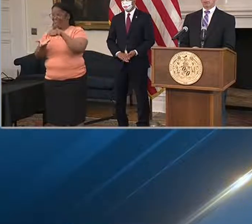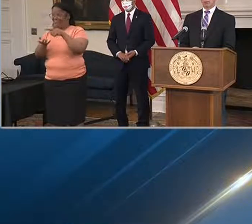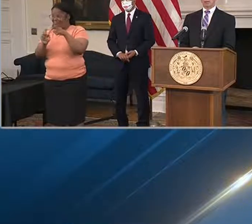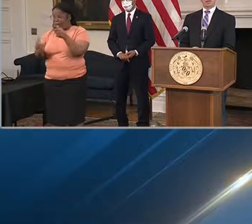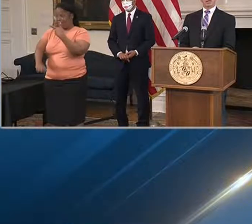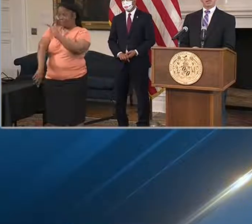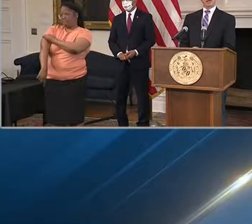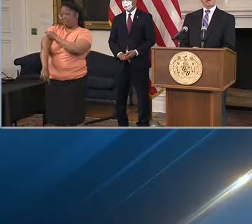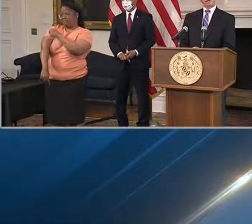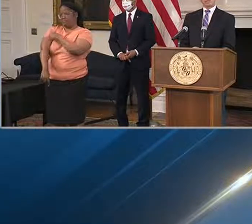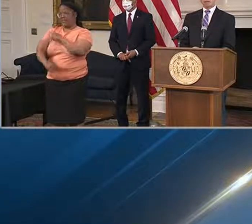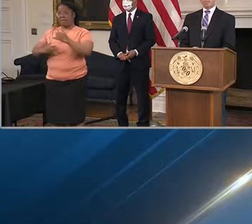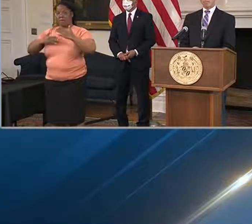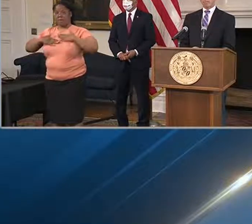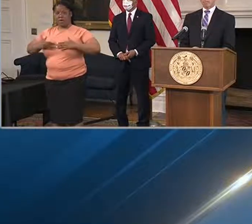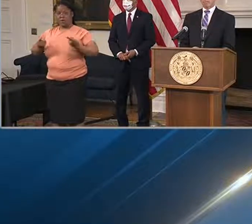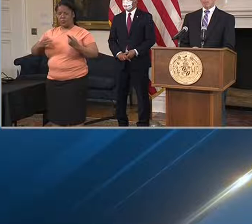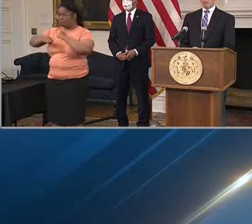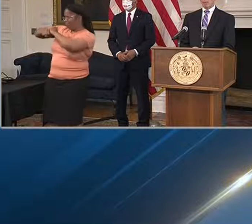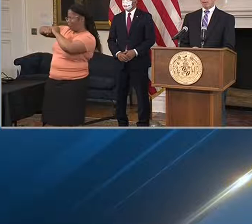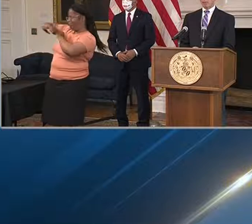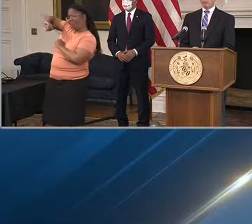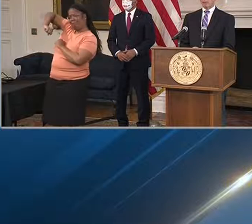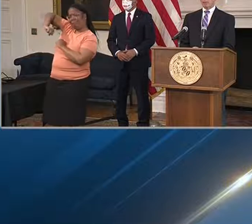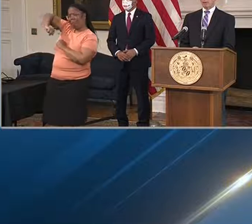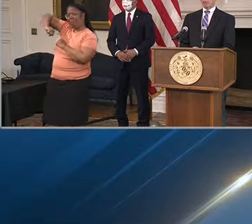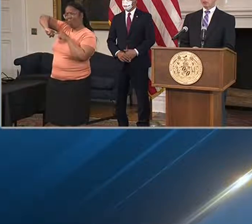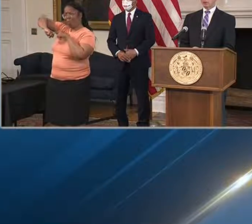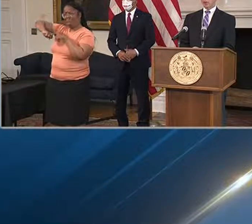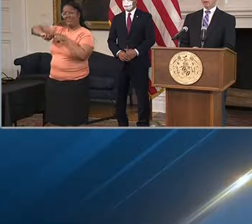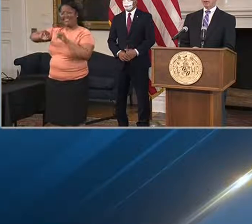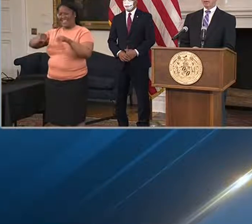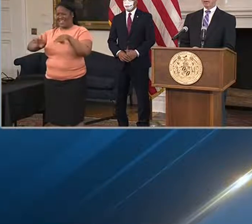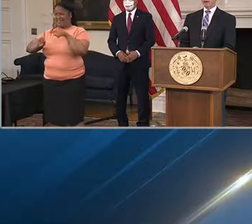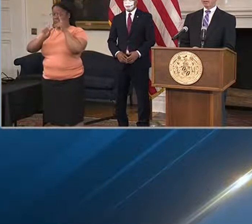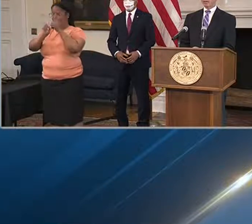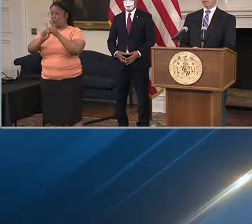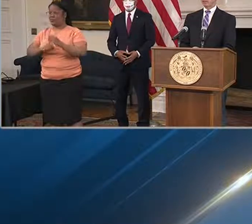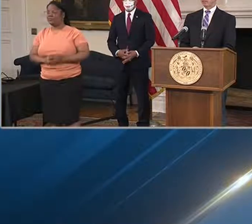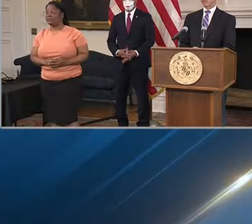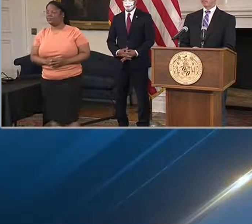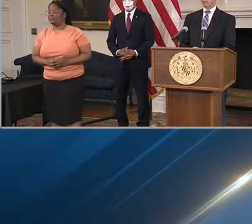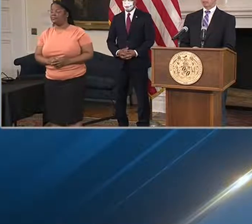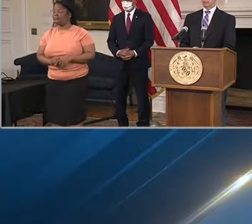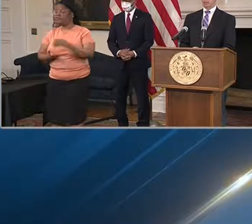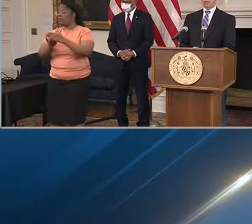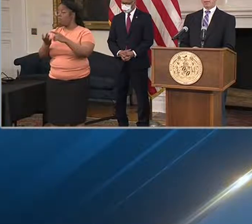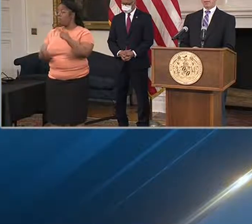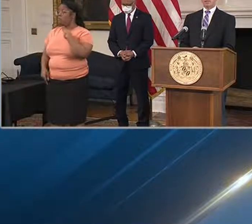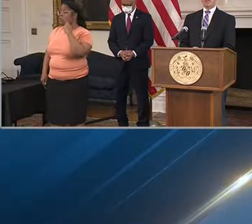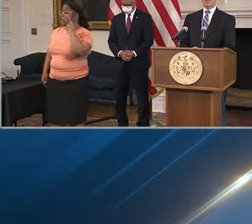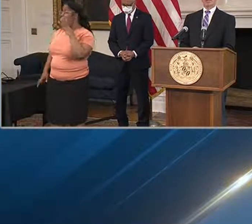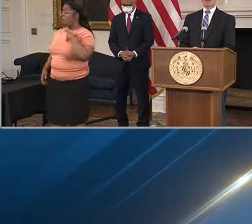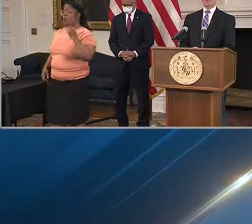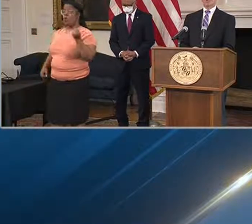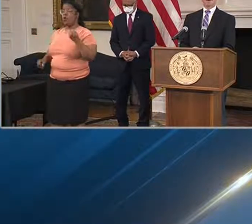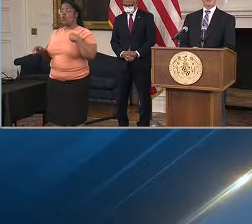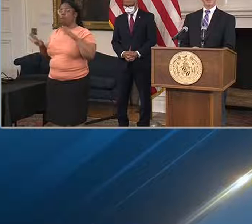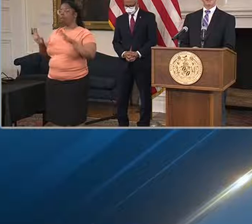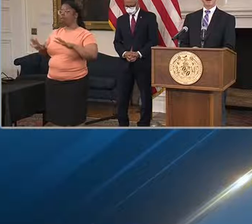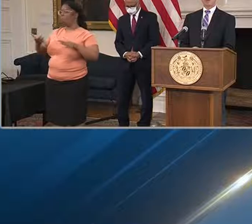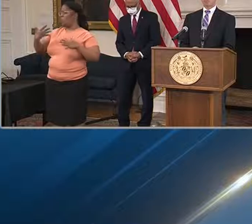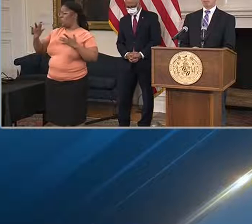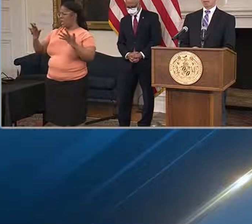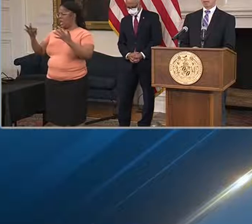real. And for some, the posture is maybe I'll just wait it out and take my chances. And there are several